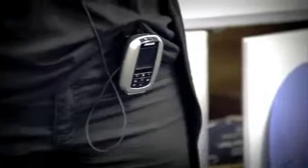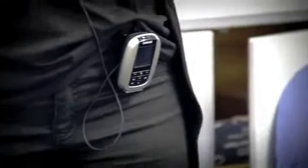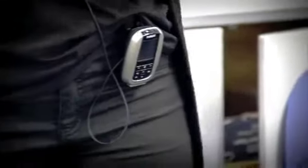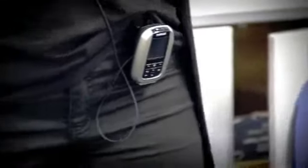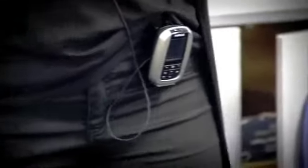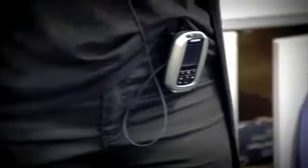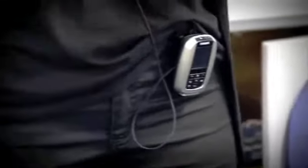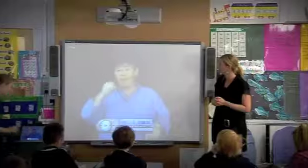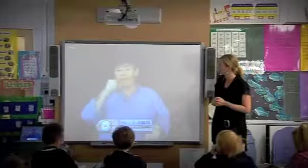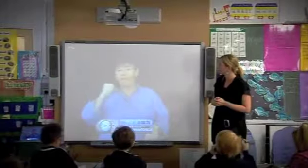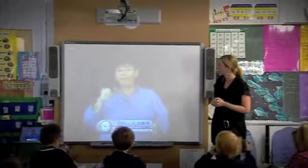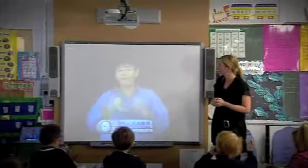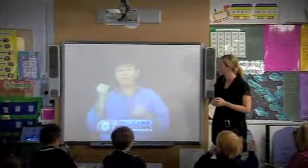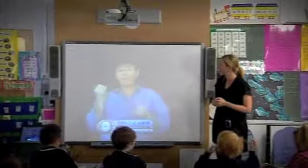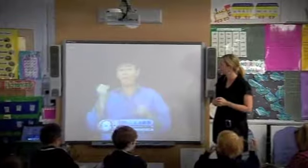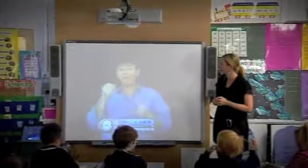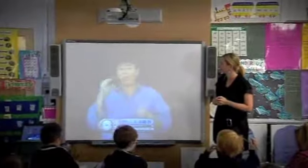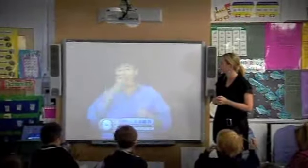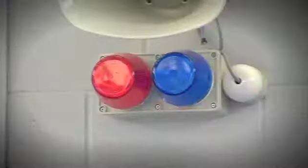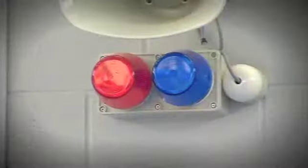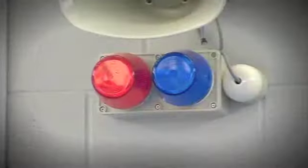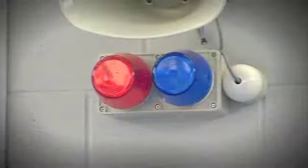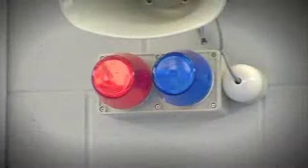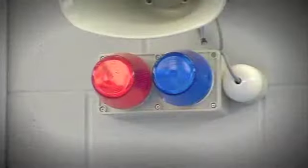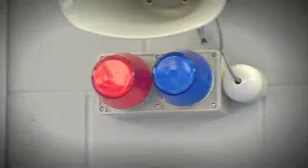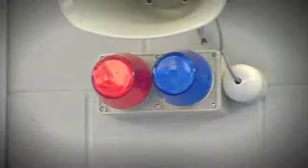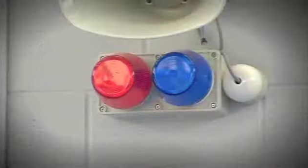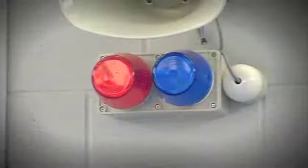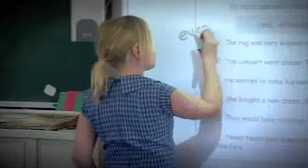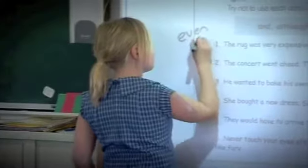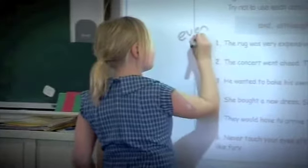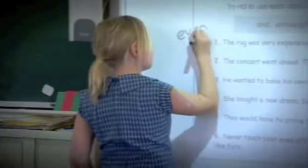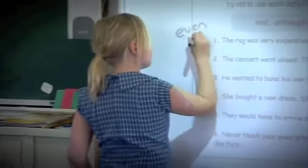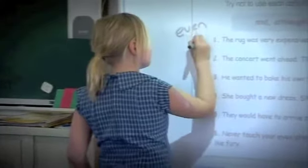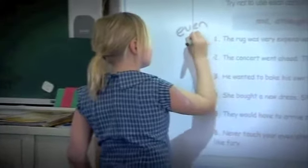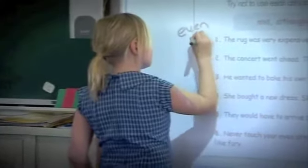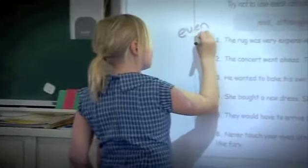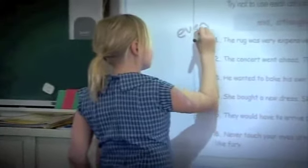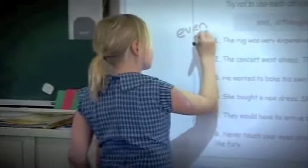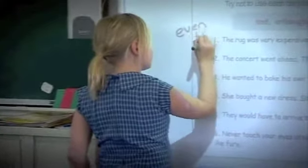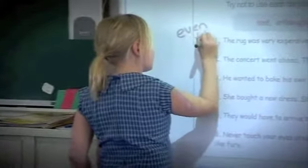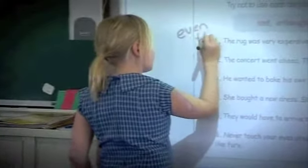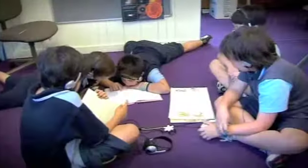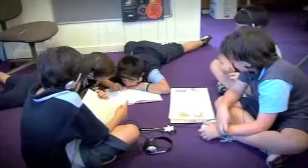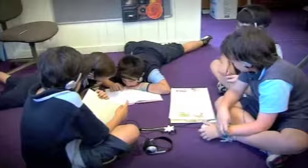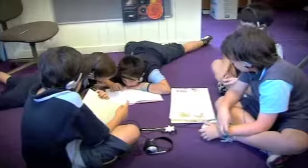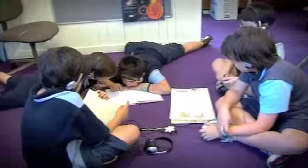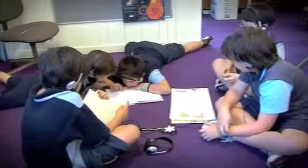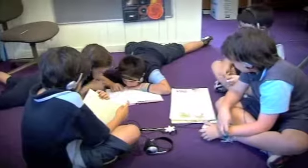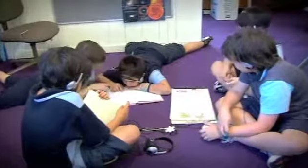technology, such as interactive whiteboards, flashing light bells and phone lights, webcams and other digital resources